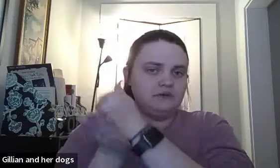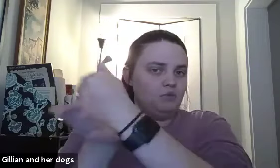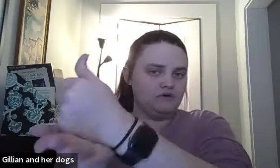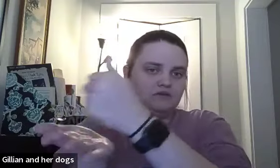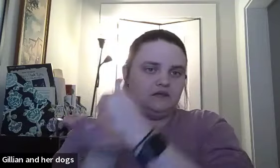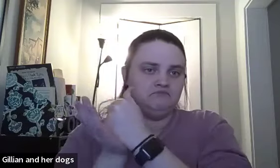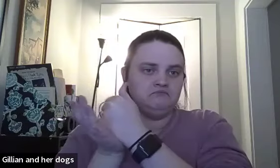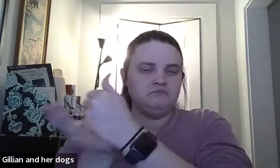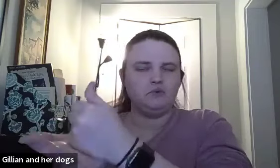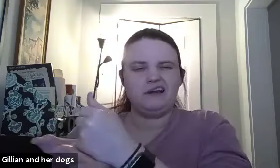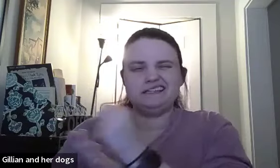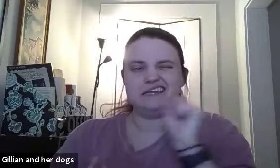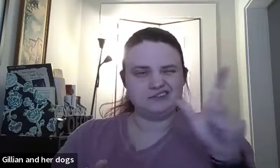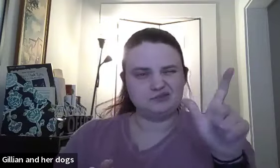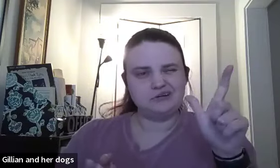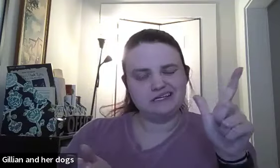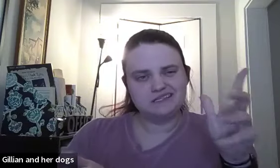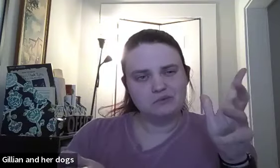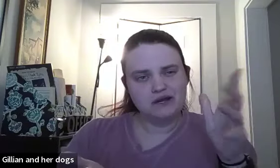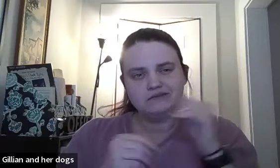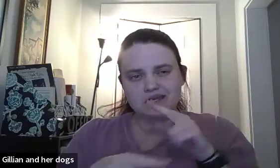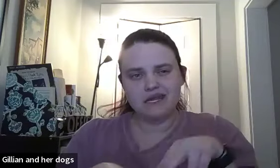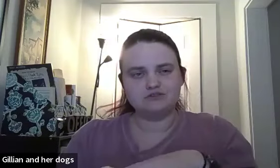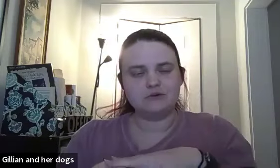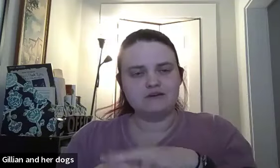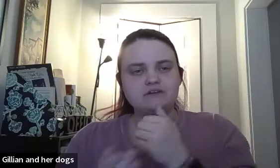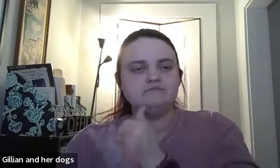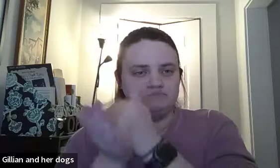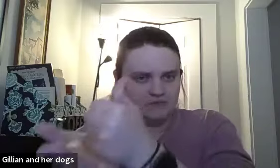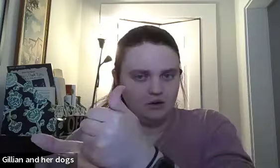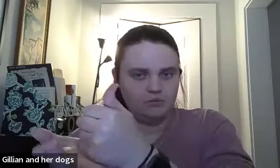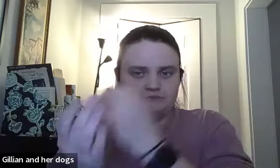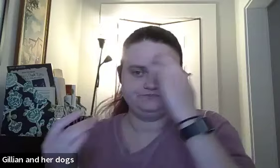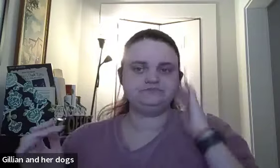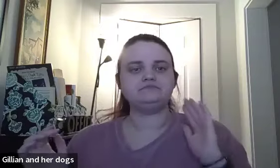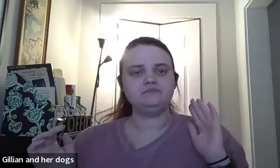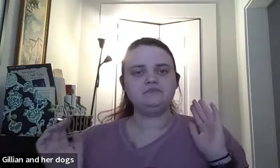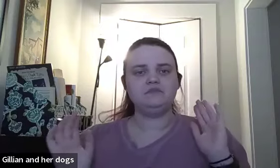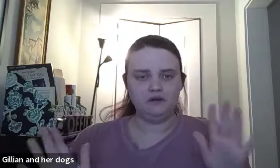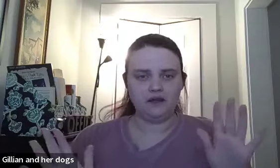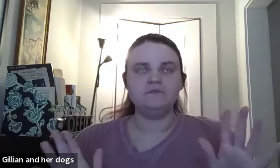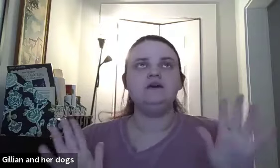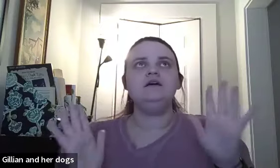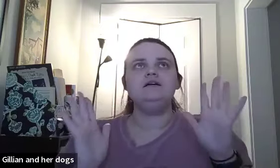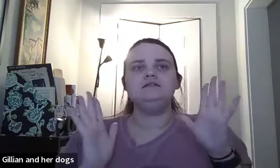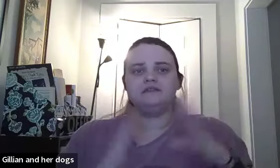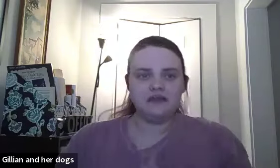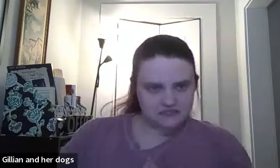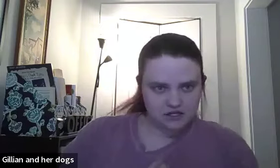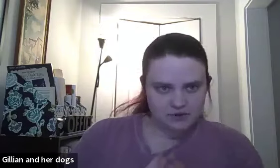be more, I guess, natural ASL way, the natural way of it. Help. Okay. Let's talk